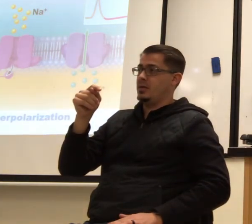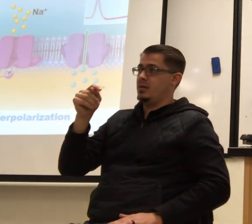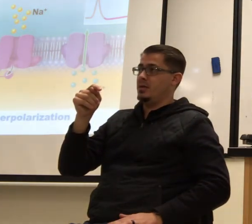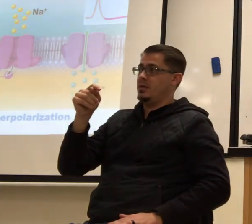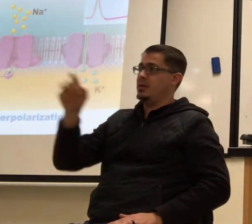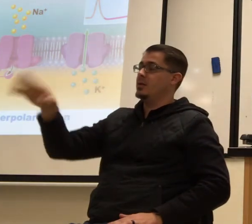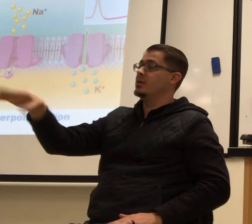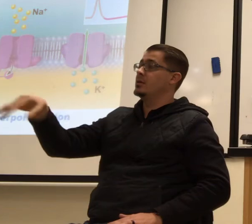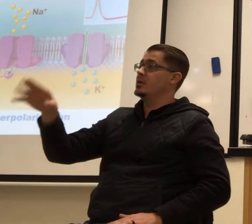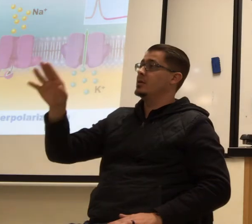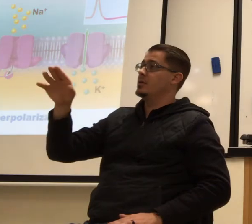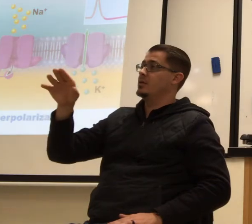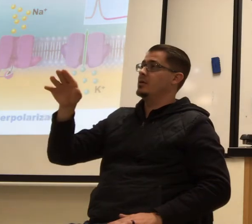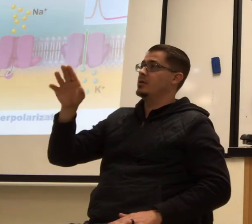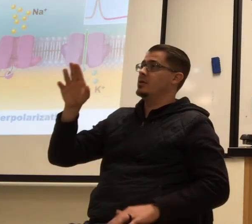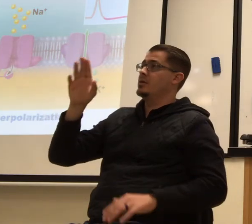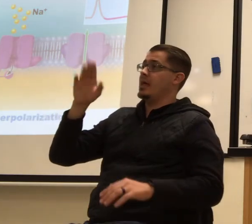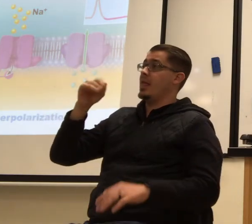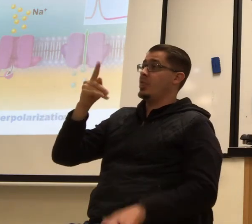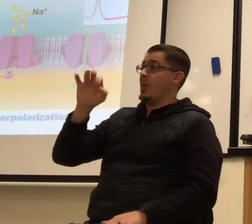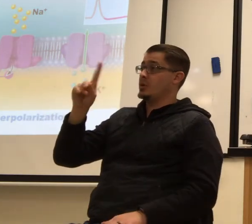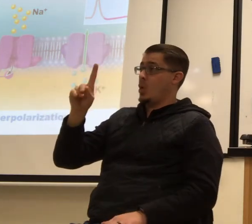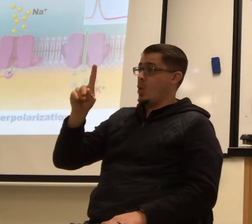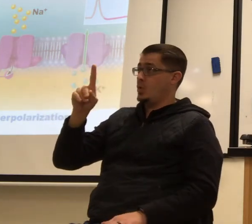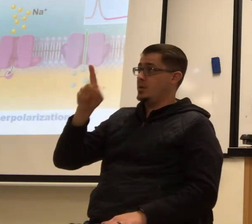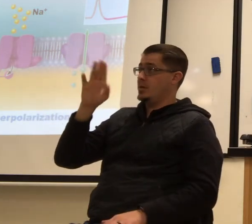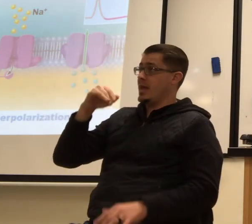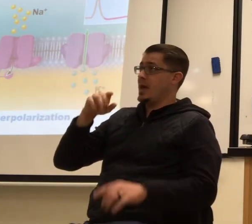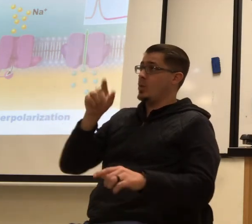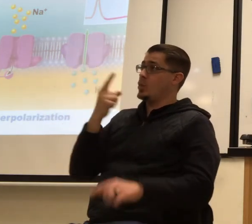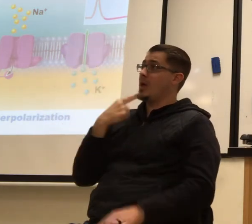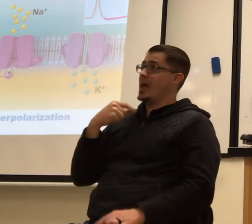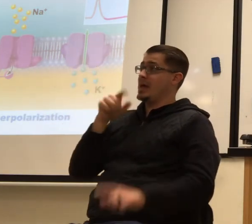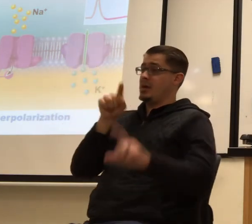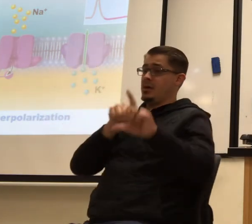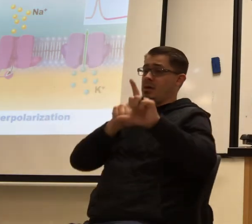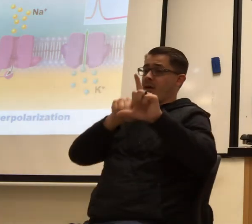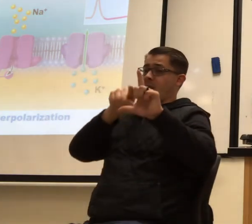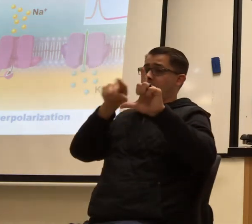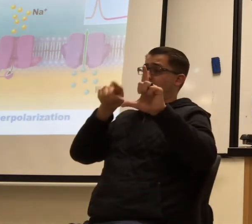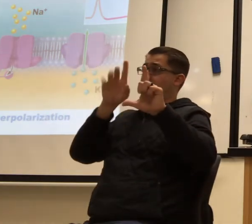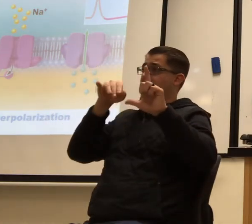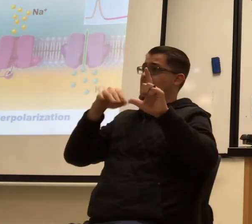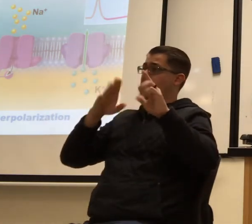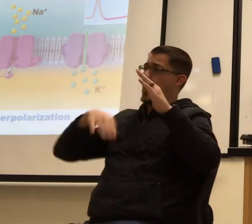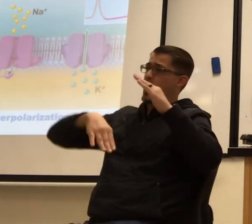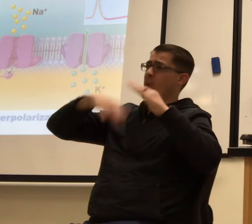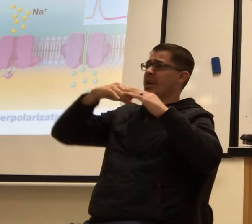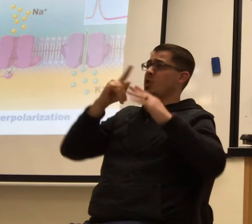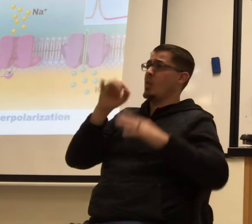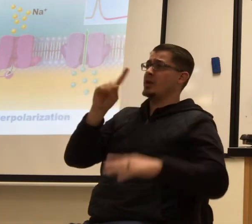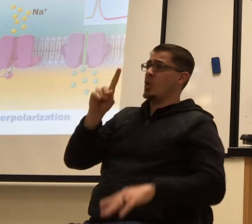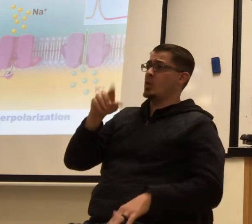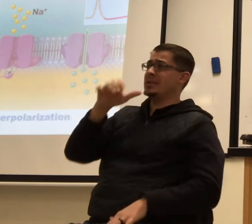potential for number 1. Now I'm going to point to number 2.